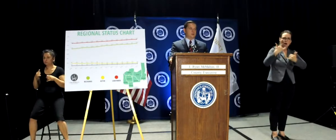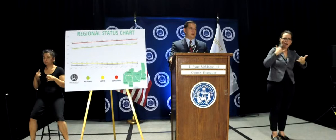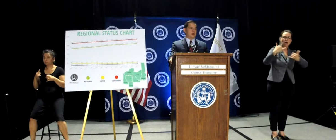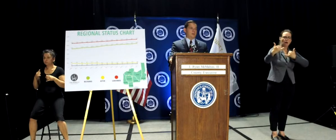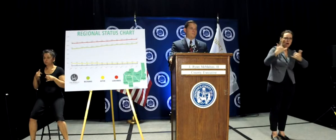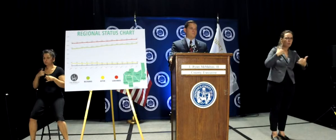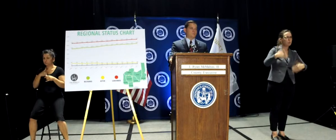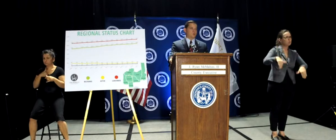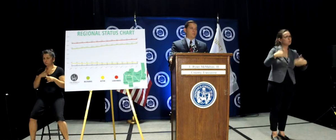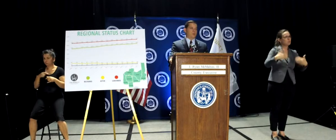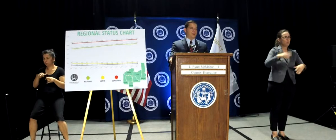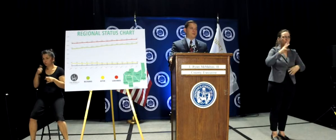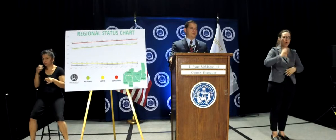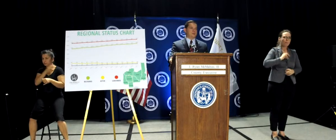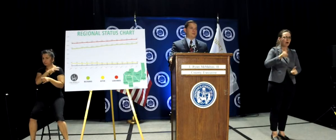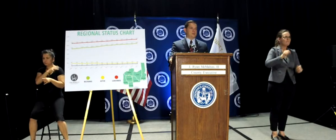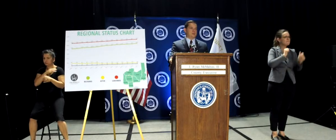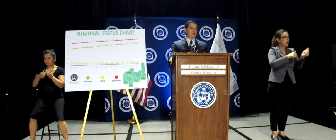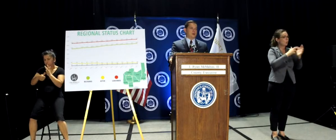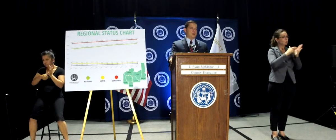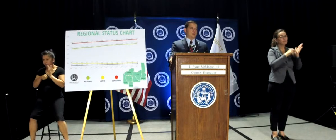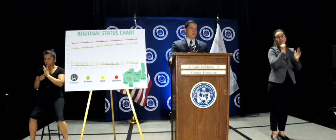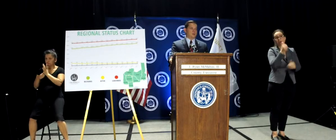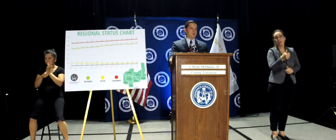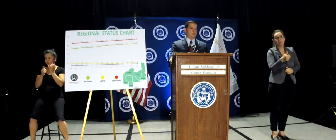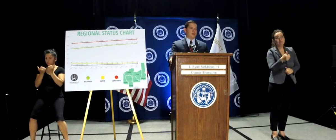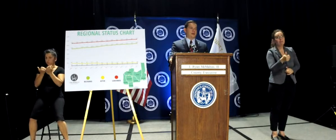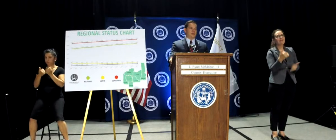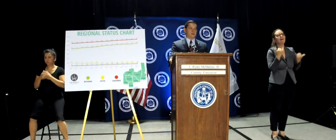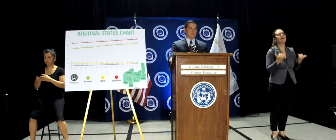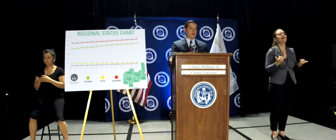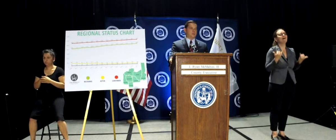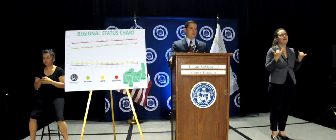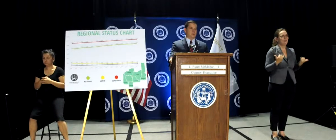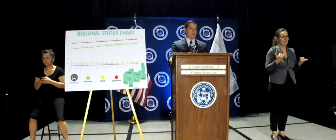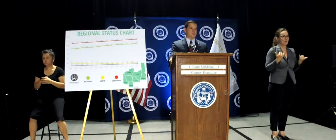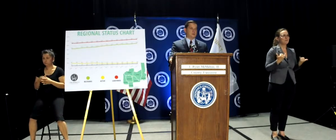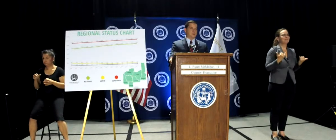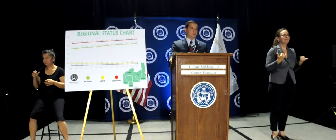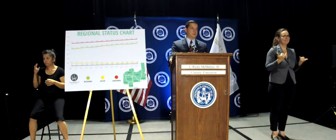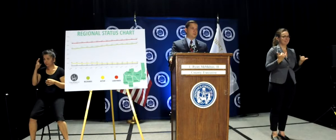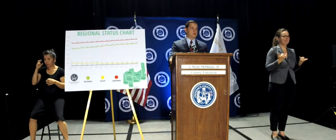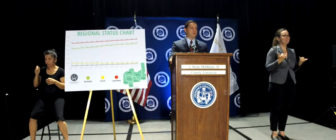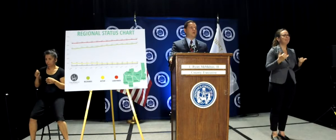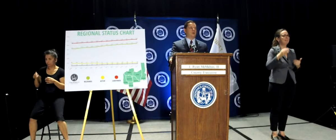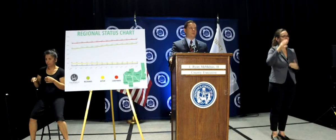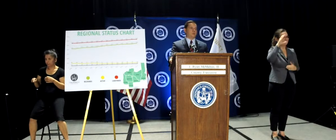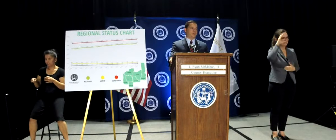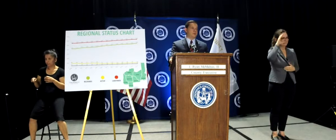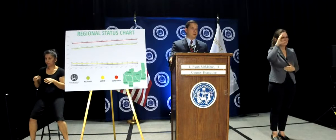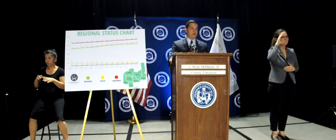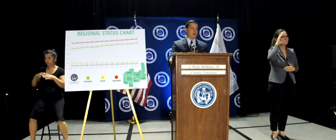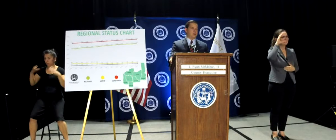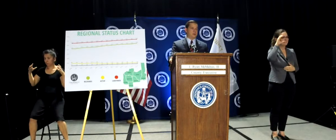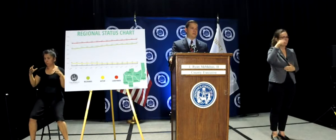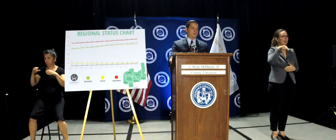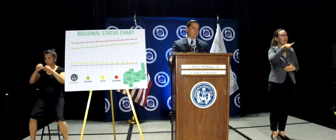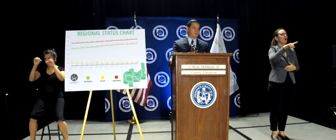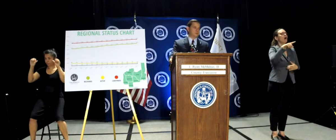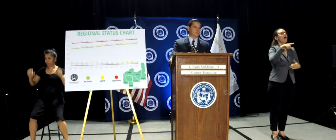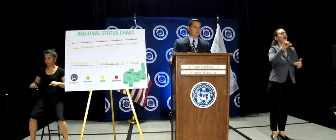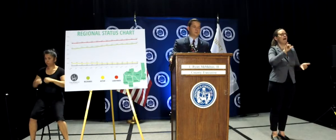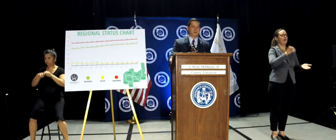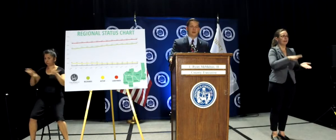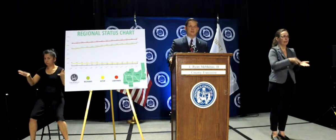these complaints. And fine letters went out to big box stores, and their corporate lawyers are now calling us